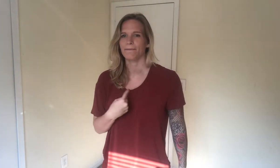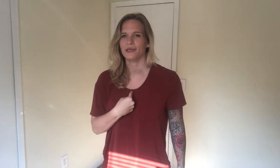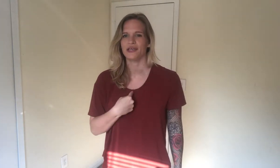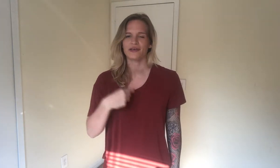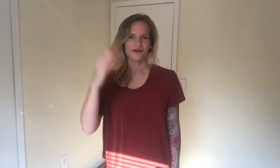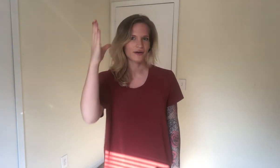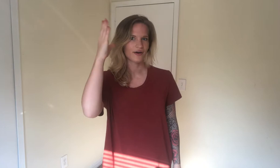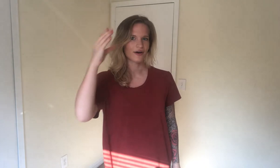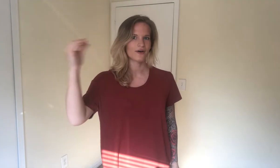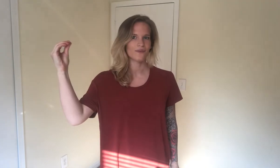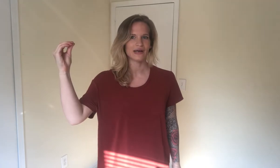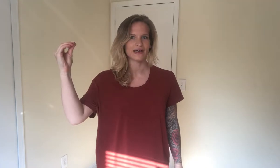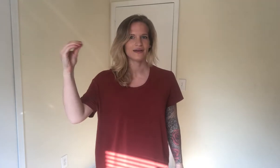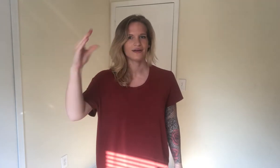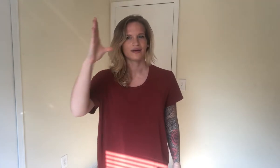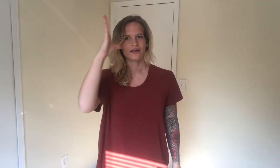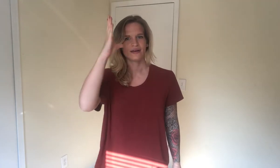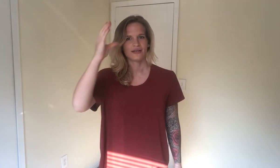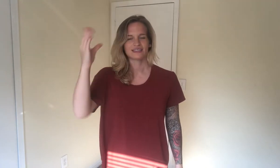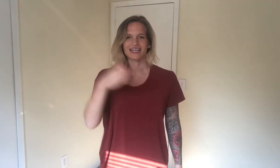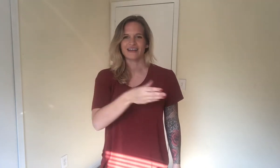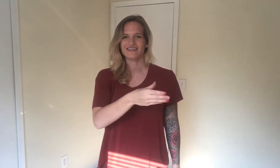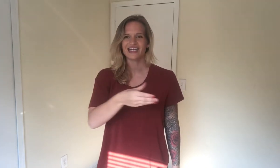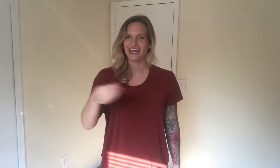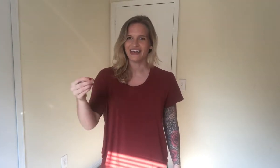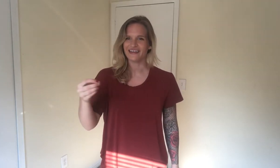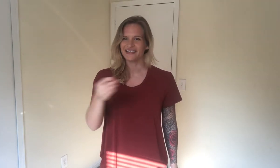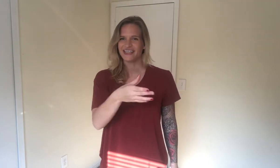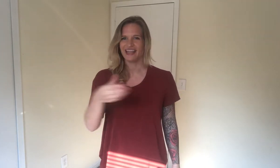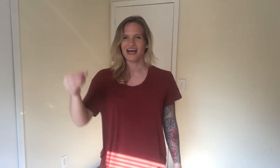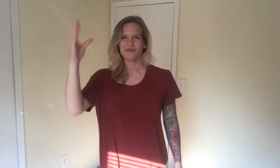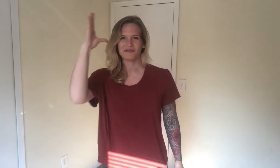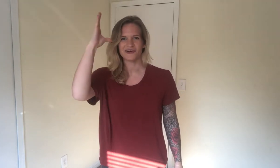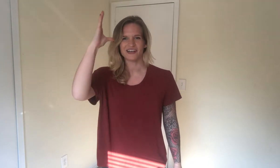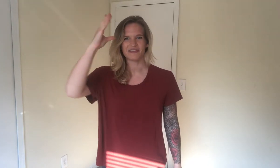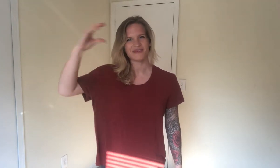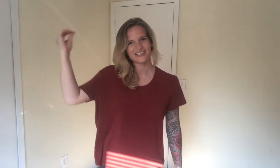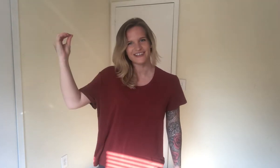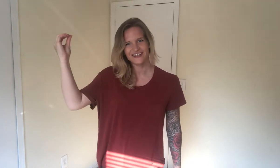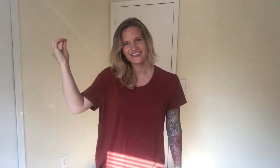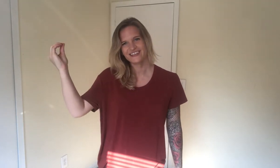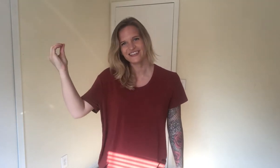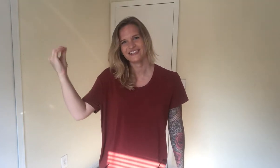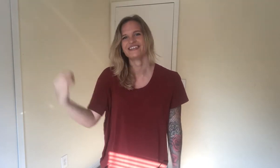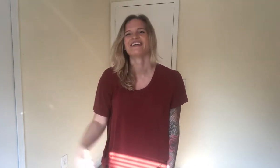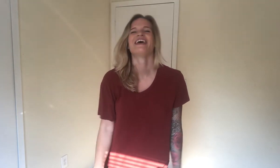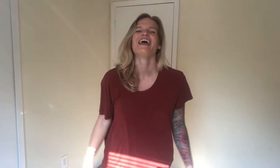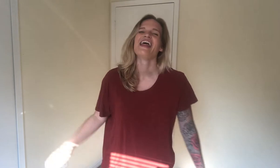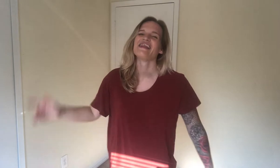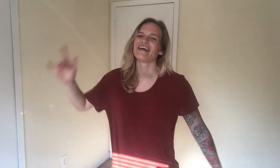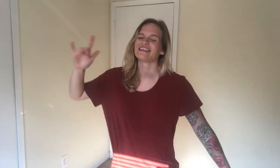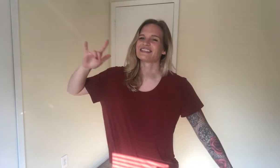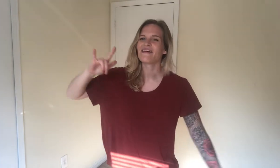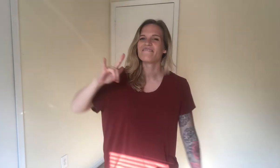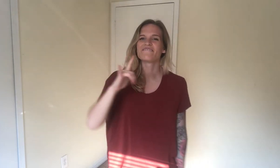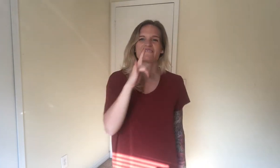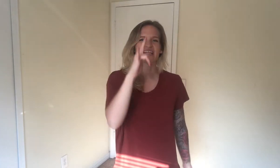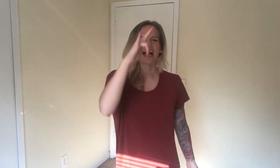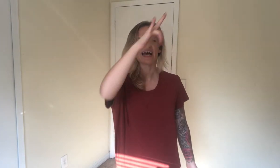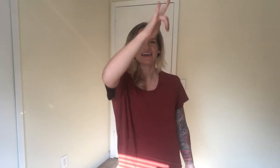me away. It's kind of like and like that, but more up here. And then it's fly,